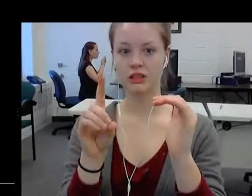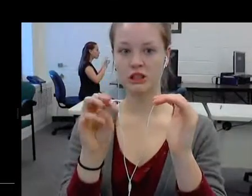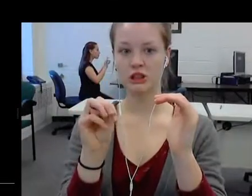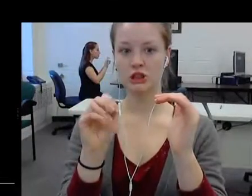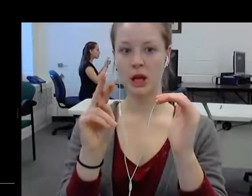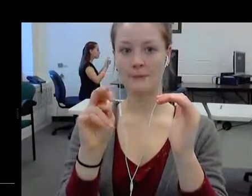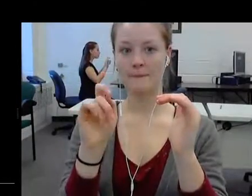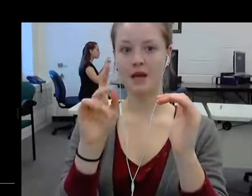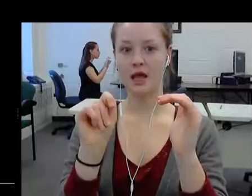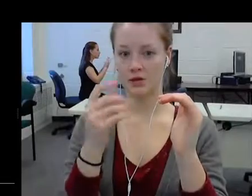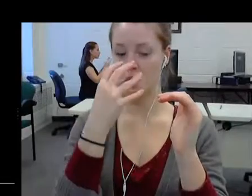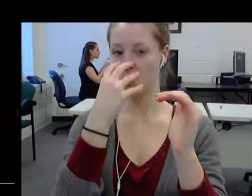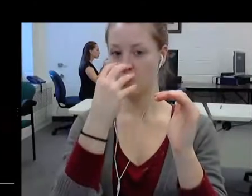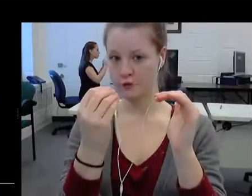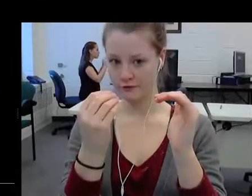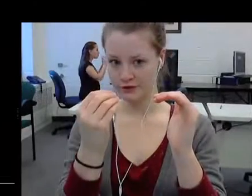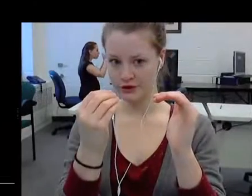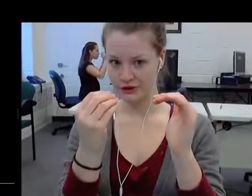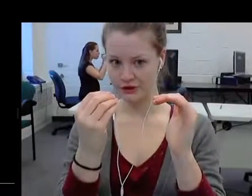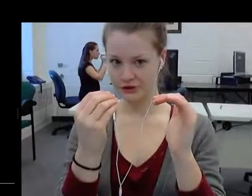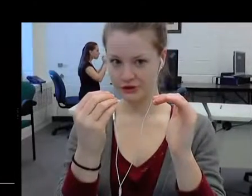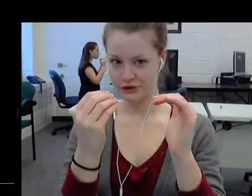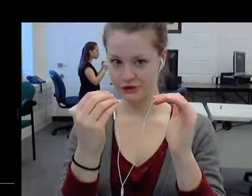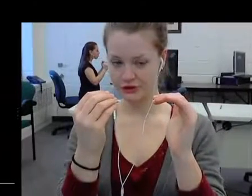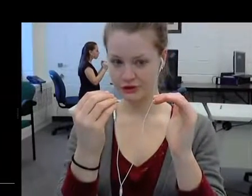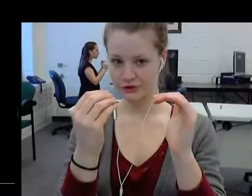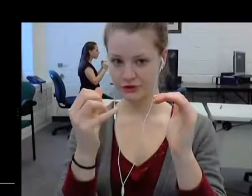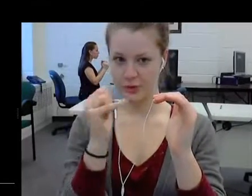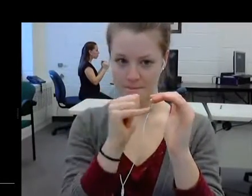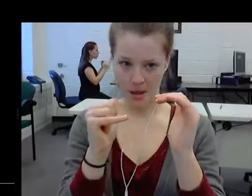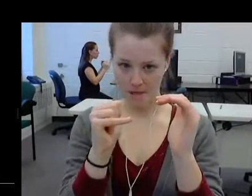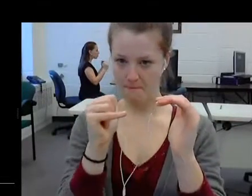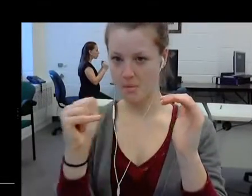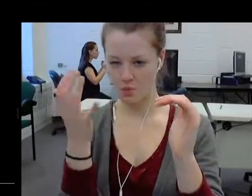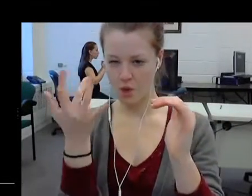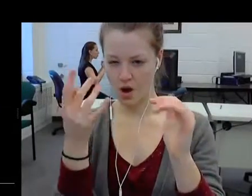dominant, we'll underline that because it's a quote-unquote vocabulary word.